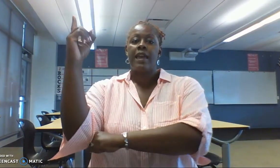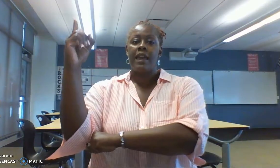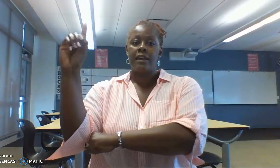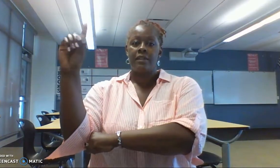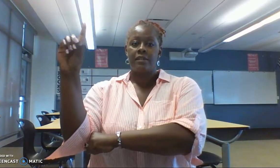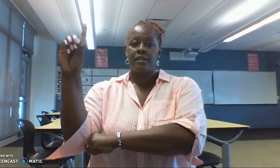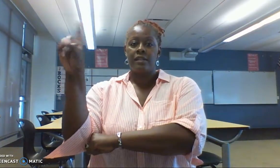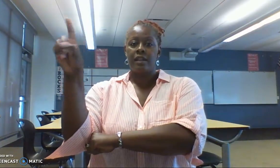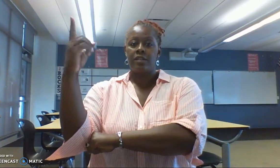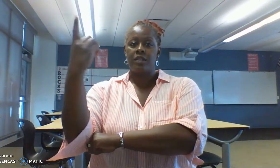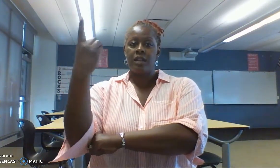Day, this is the letter D.